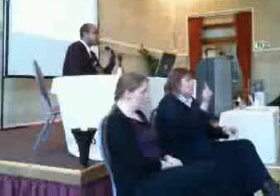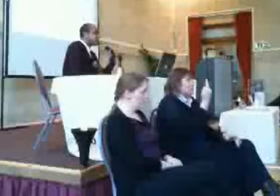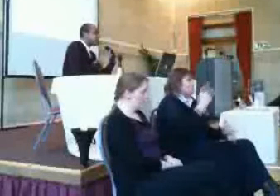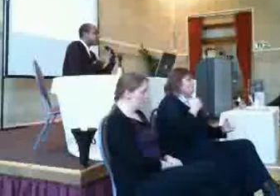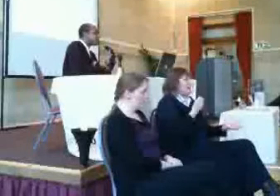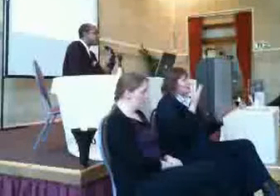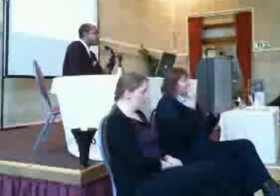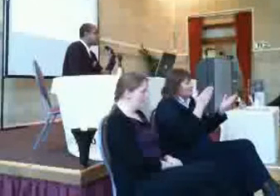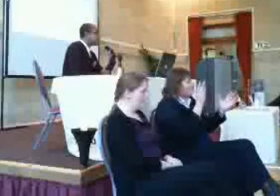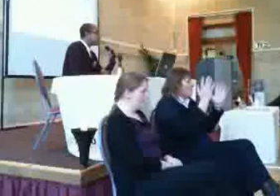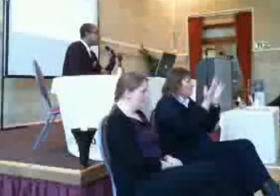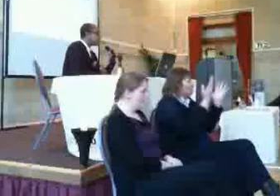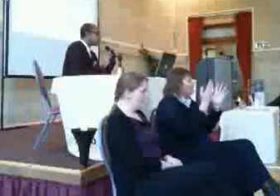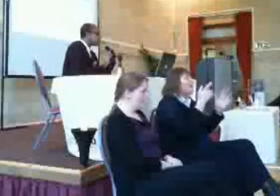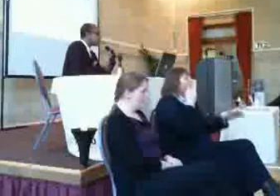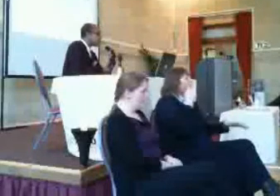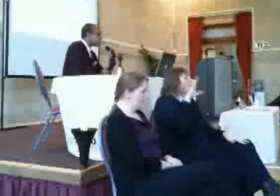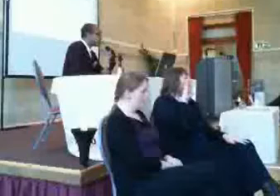those